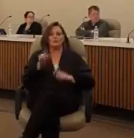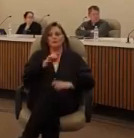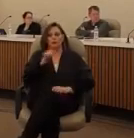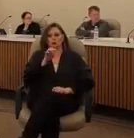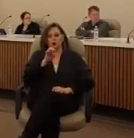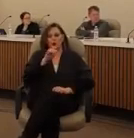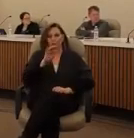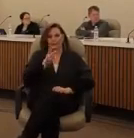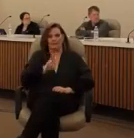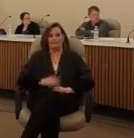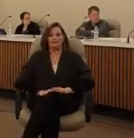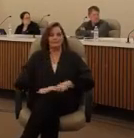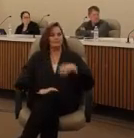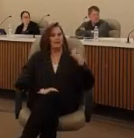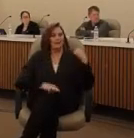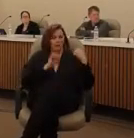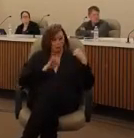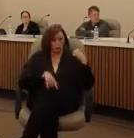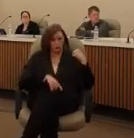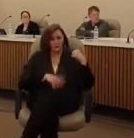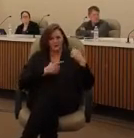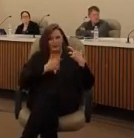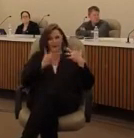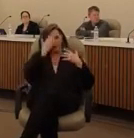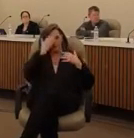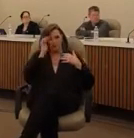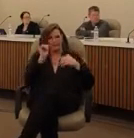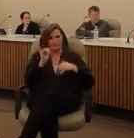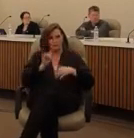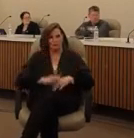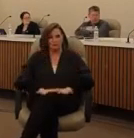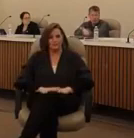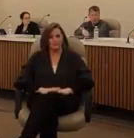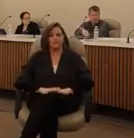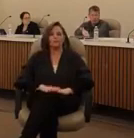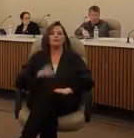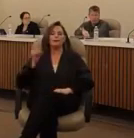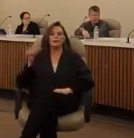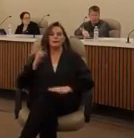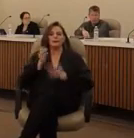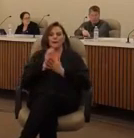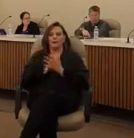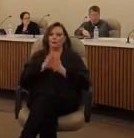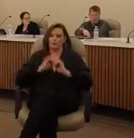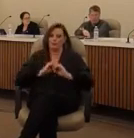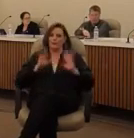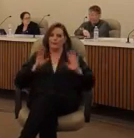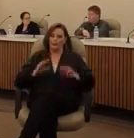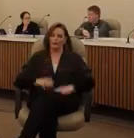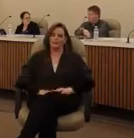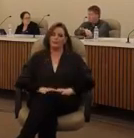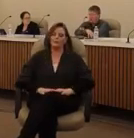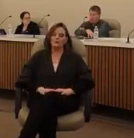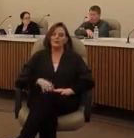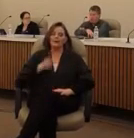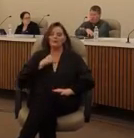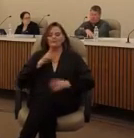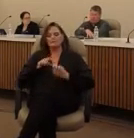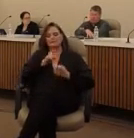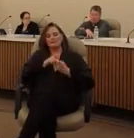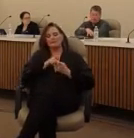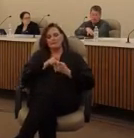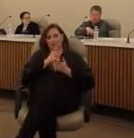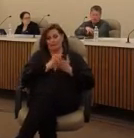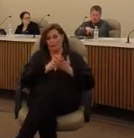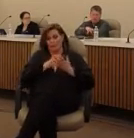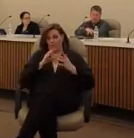I'd like, are we sure about, because I would like to know that too, if they're, The code is pretty clear in that, because this particular section of code, it